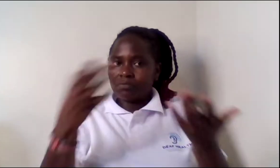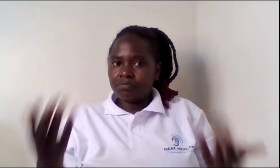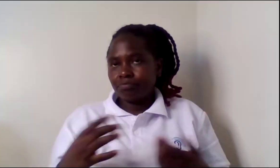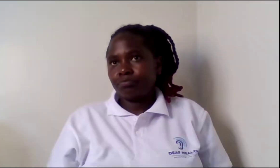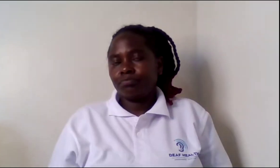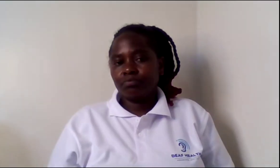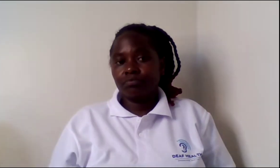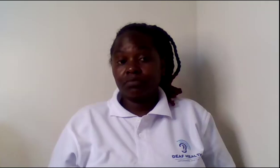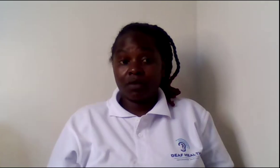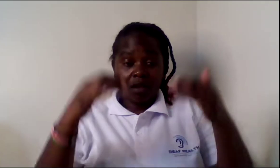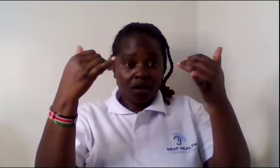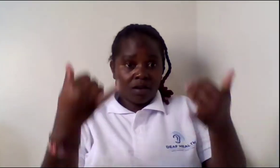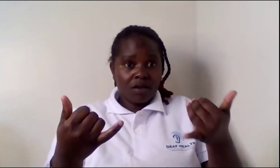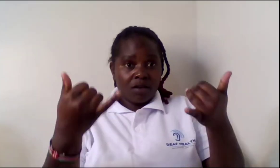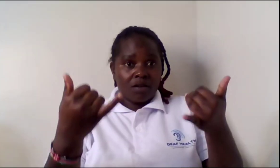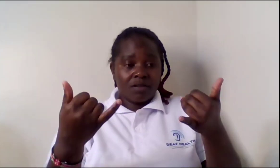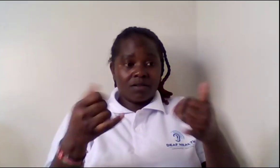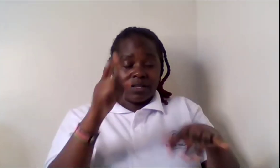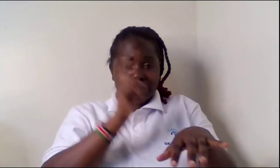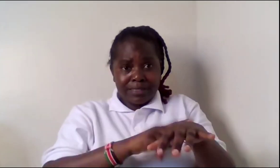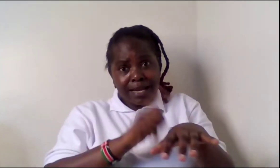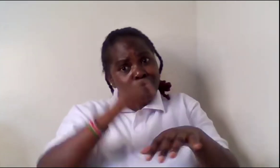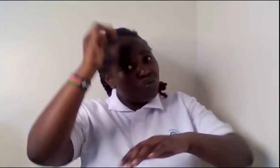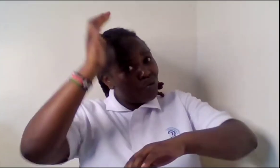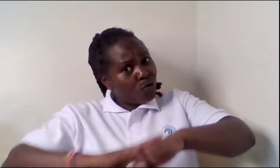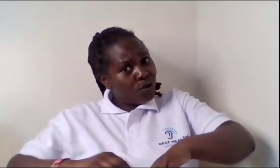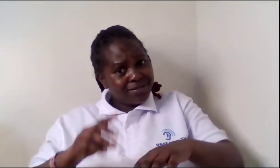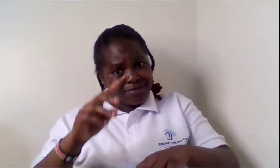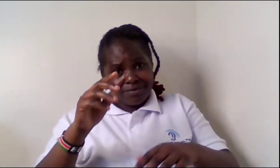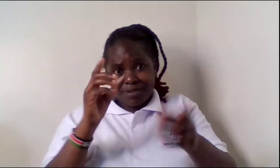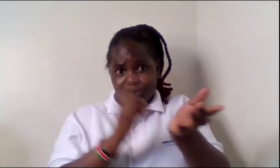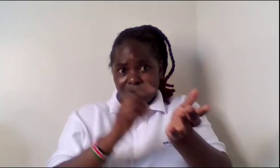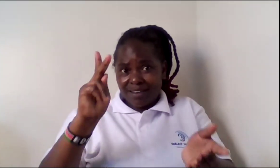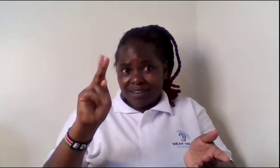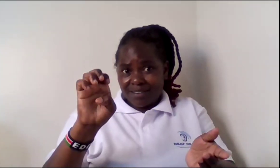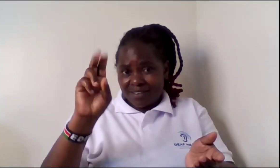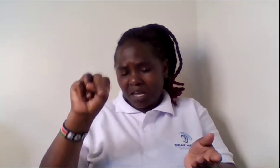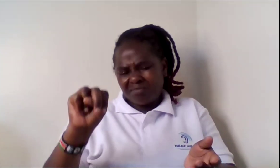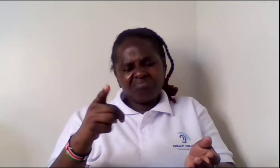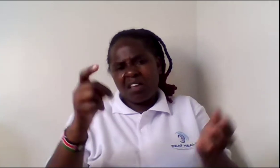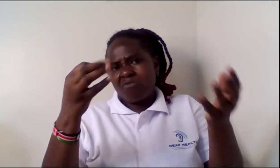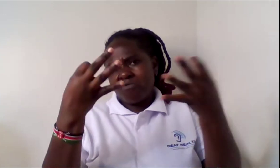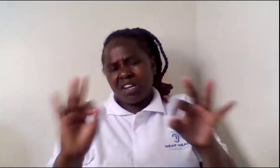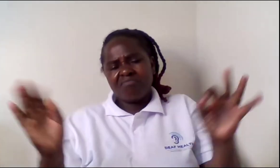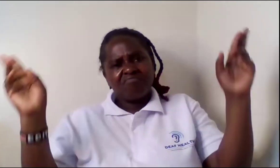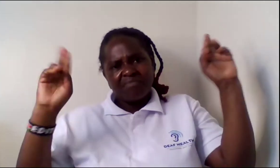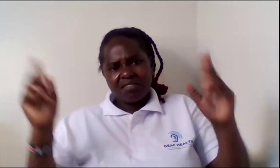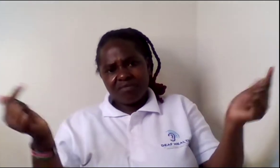So when invited, we're very available. As I said, it just depends on just aligning the calendars when